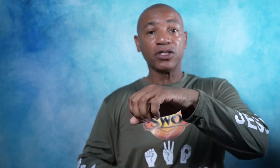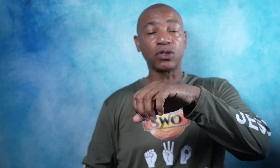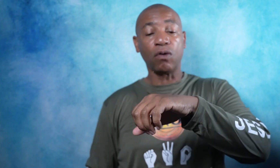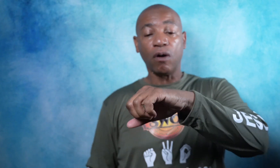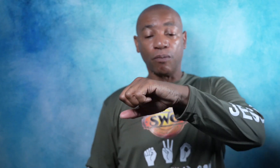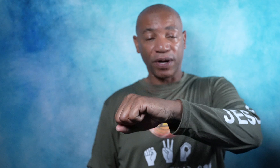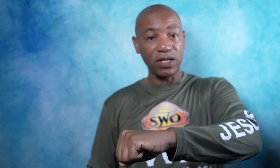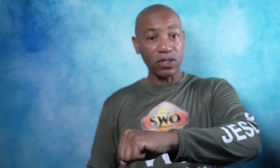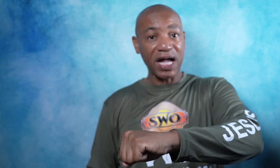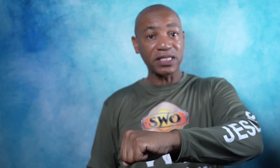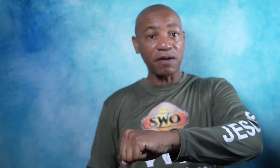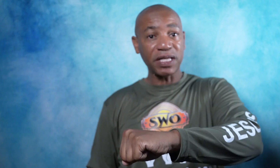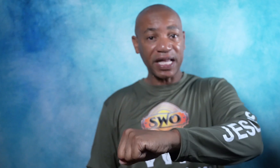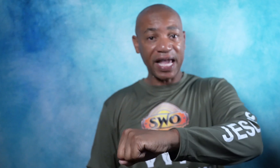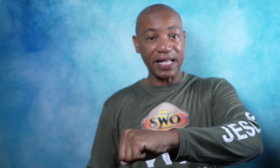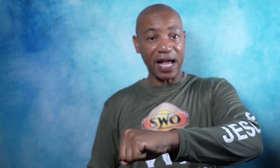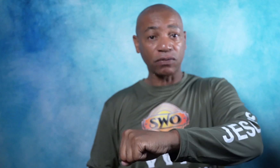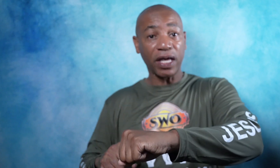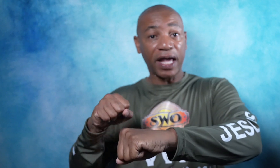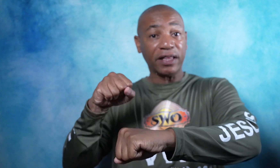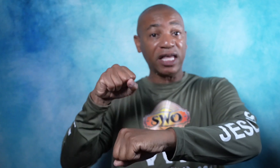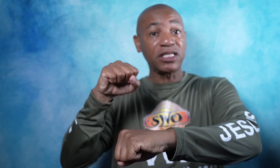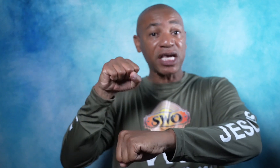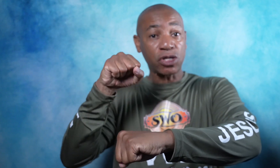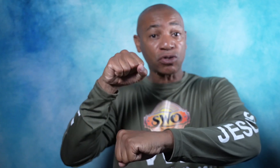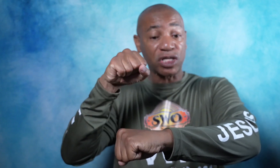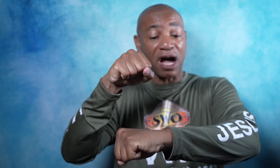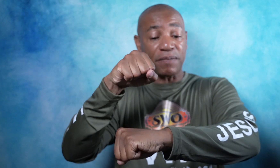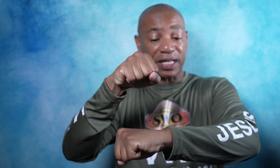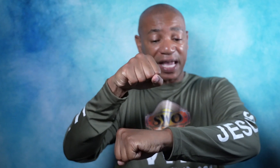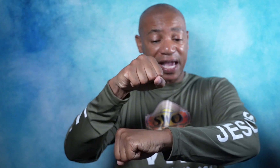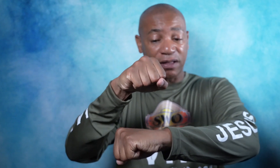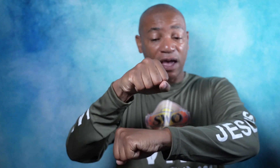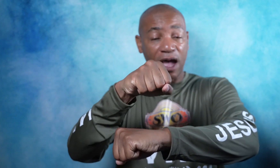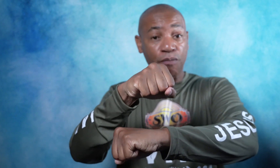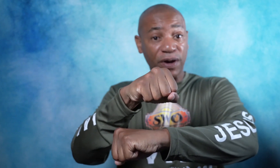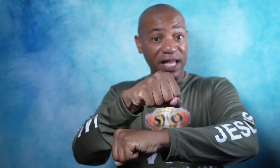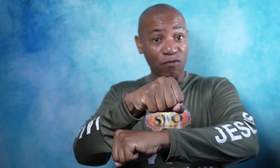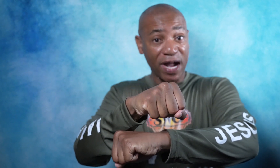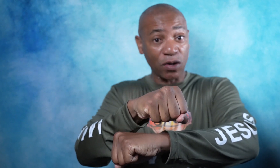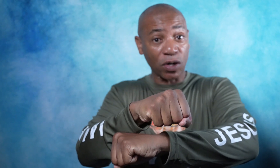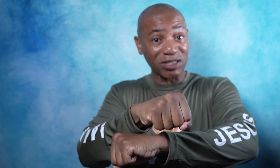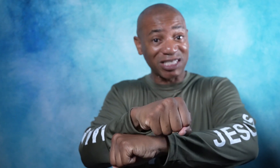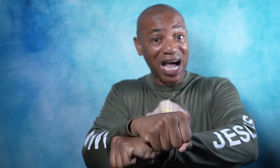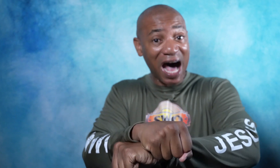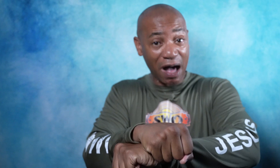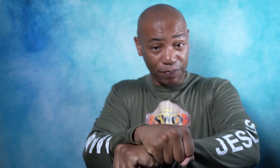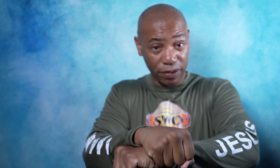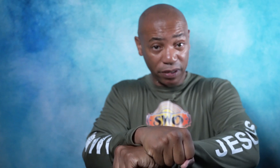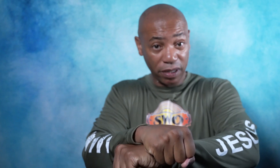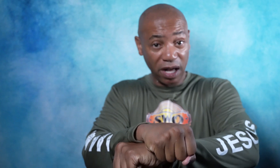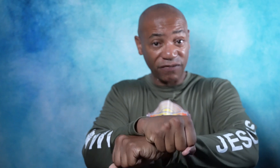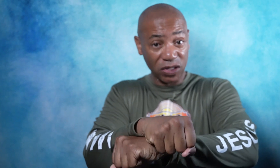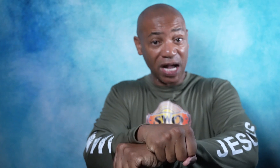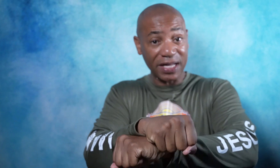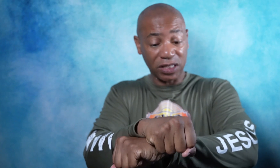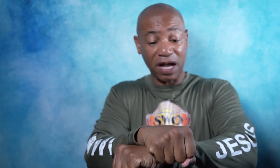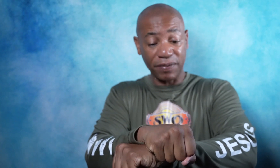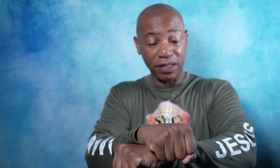So bring your non-dominant hand out, then take your dominant hand and bring that right on top of the non-dominant.